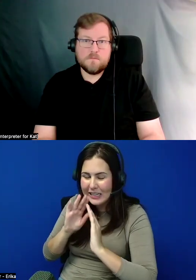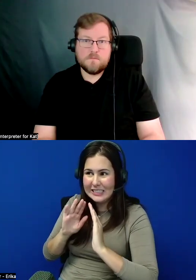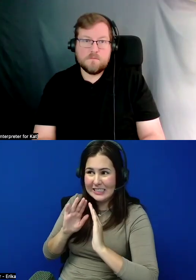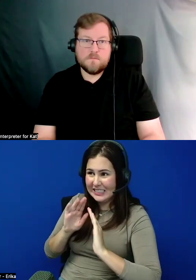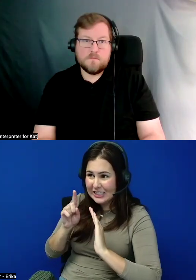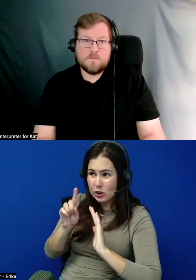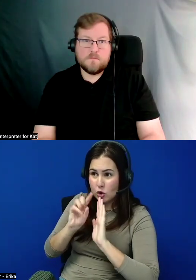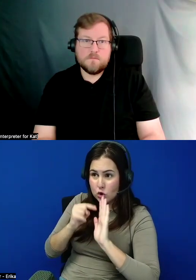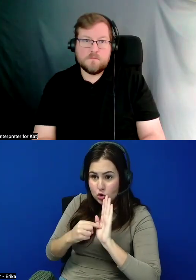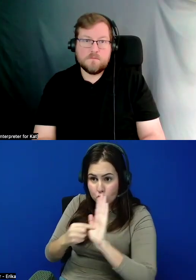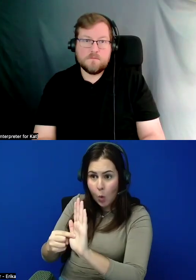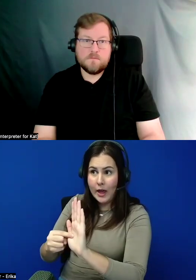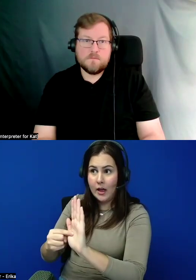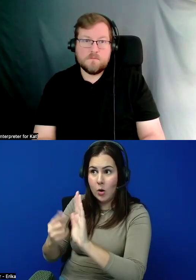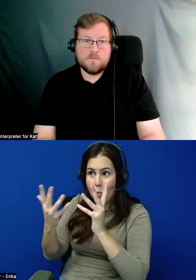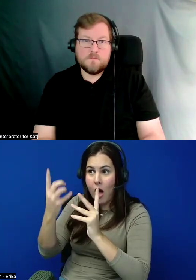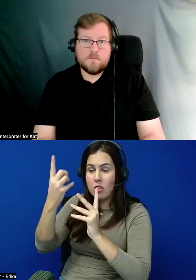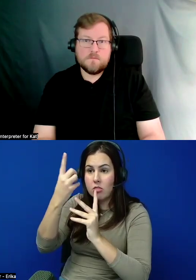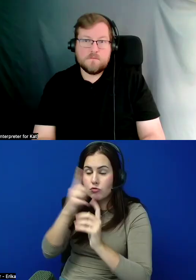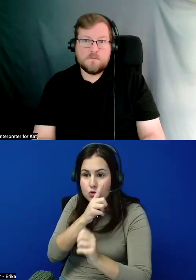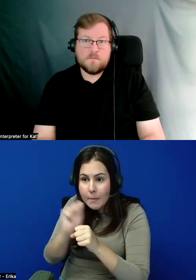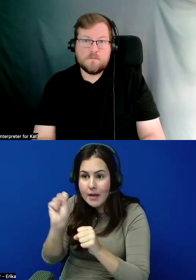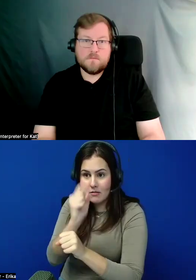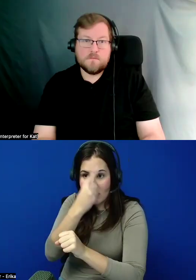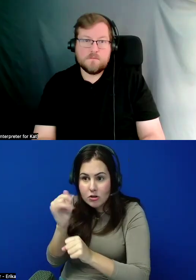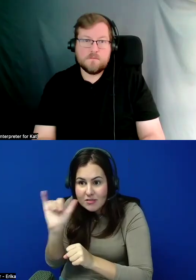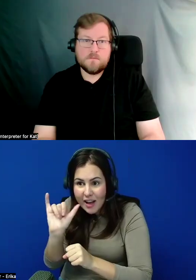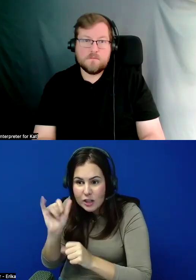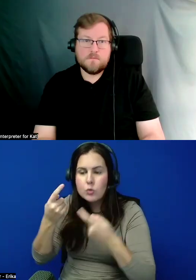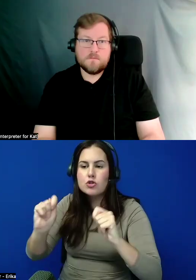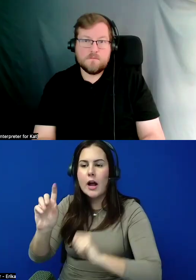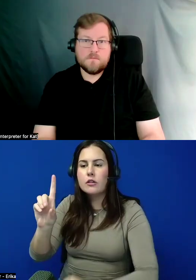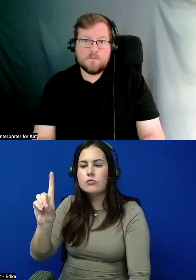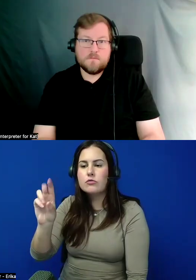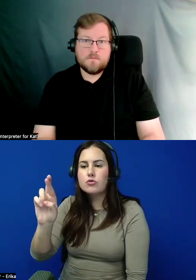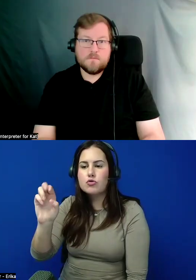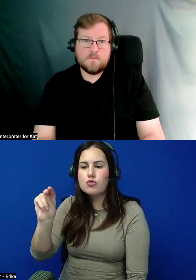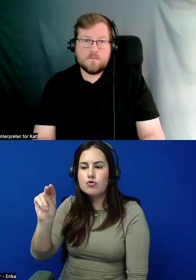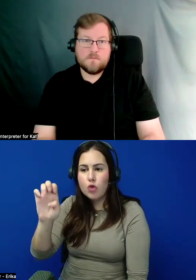capturing the sense of what it's really like, because we tried to do some drone photography, but you could barely see them because the